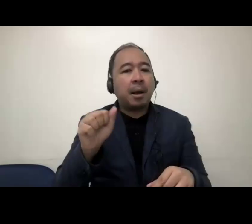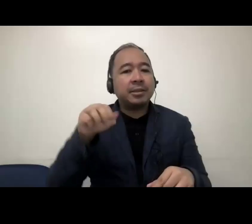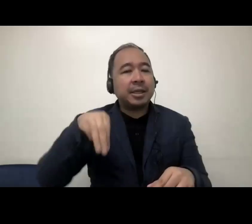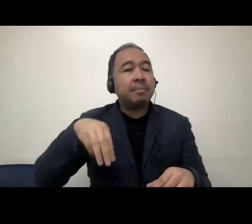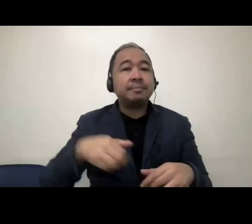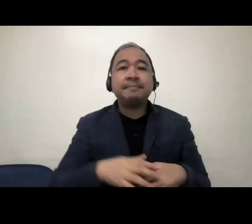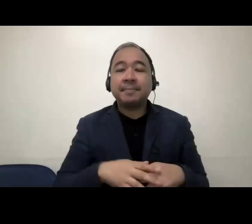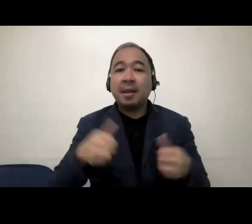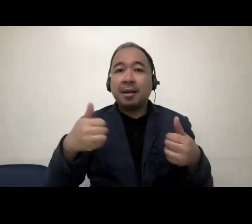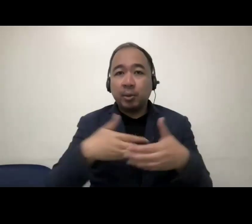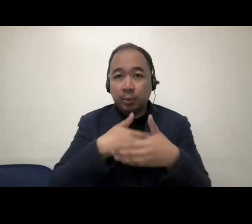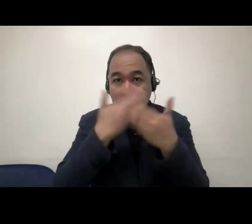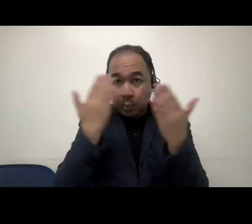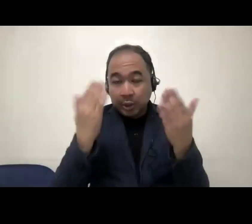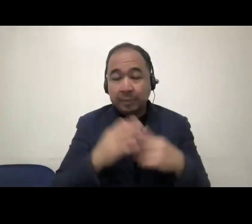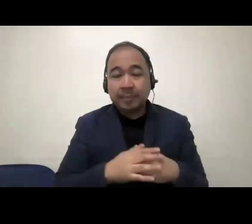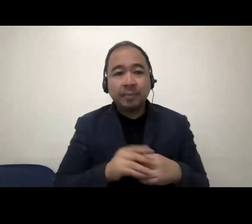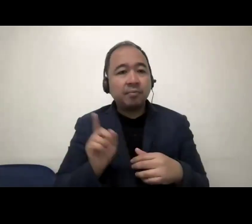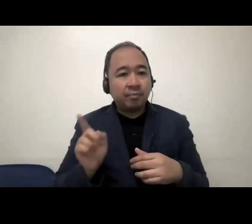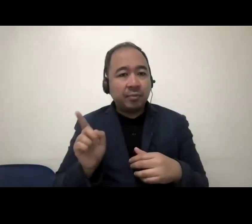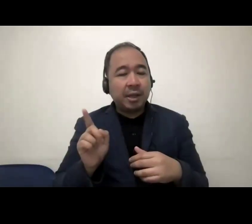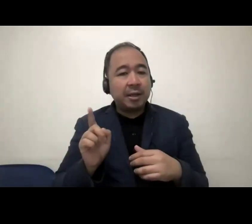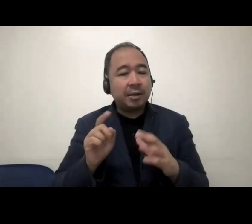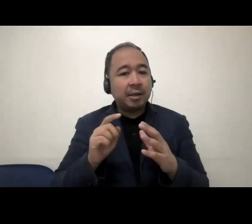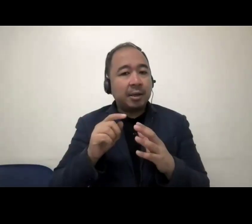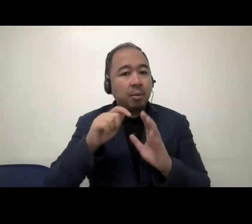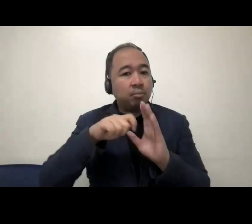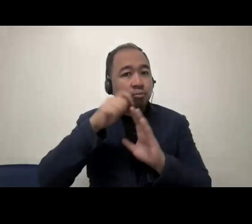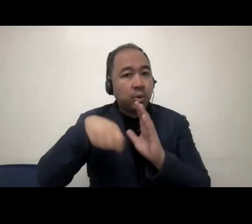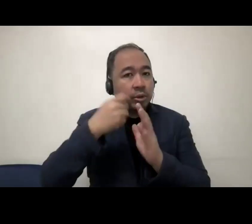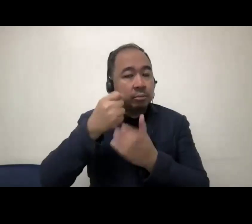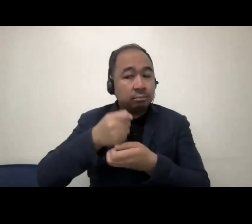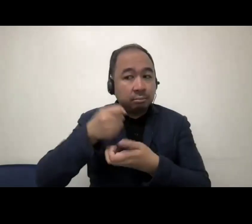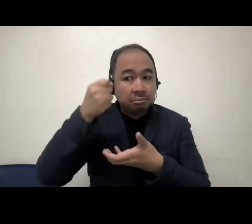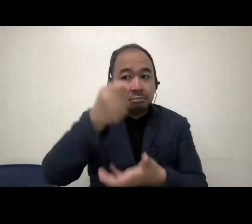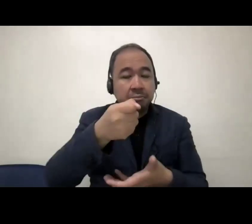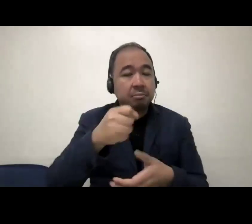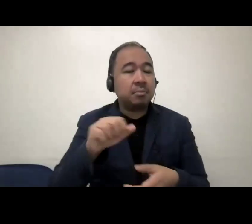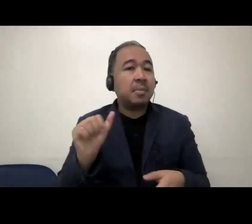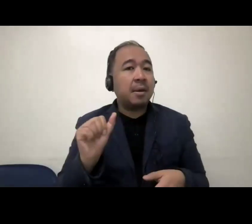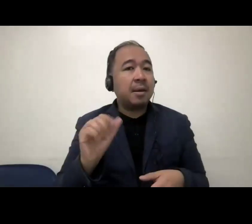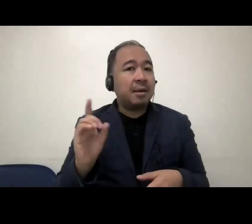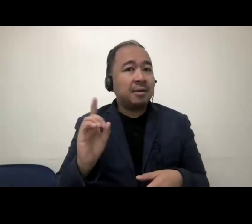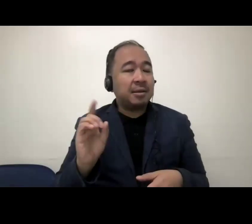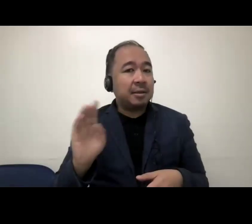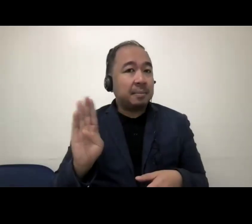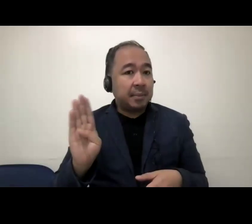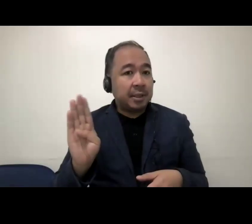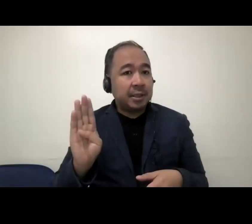is majorly funded by the Asian Development Bank. It's taking up an landmass